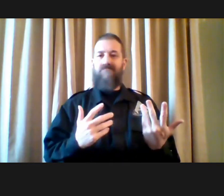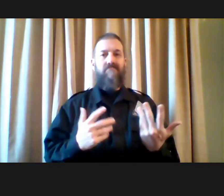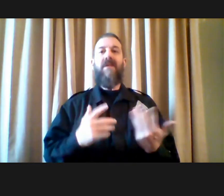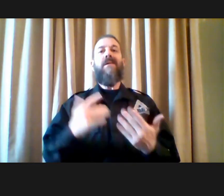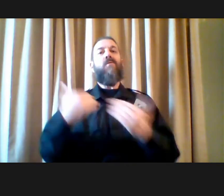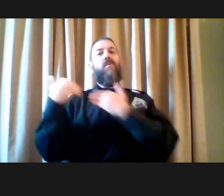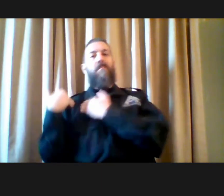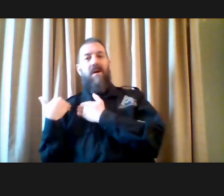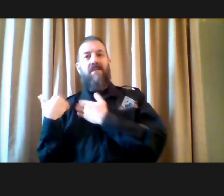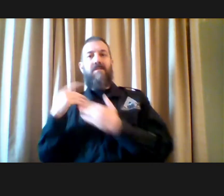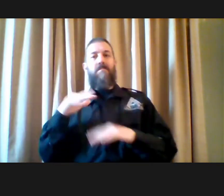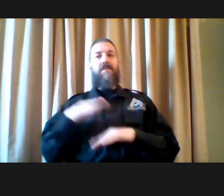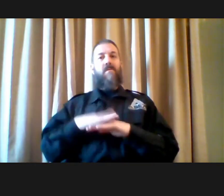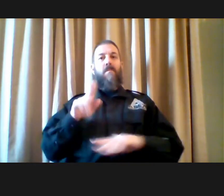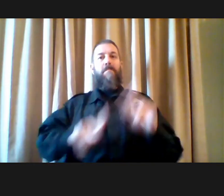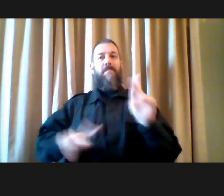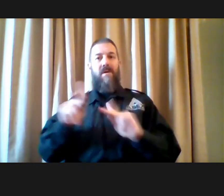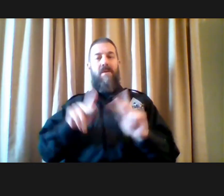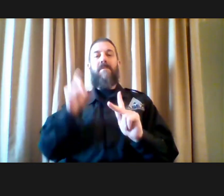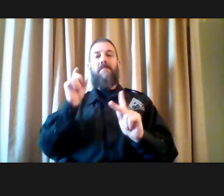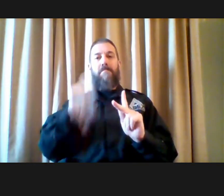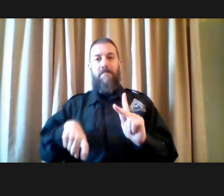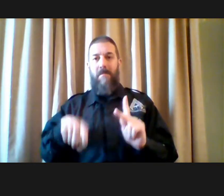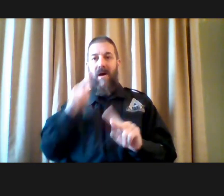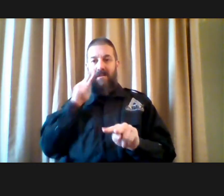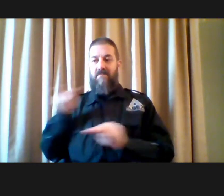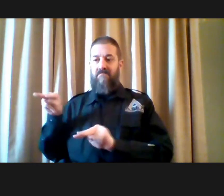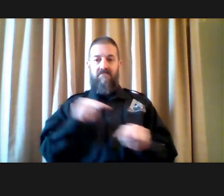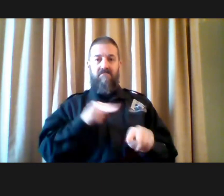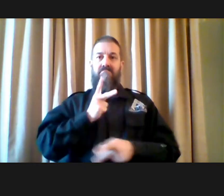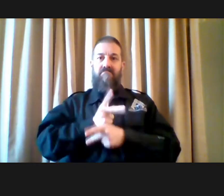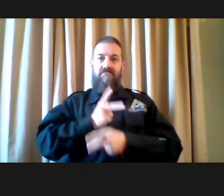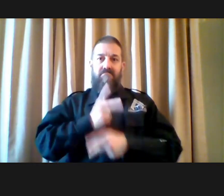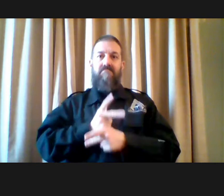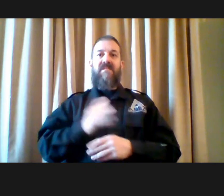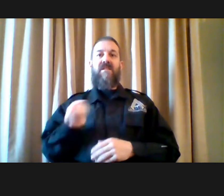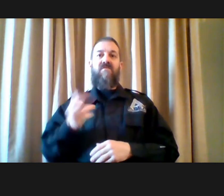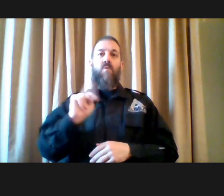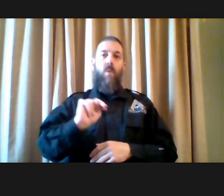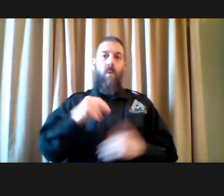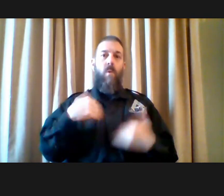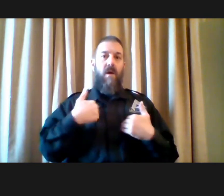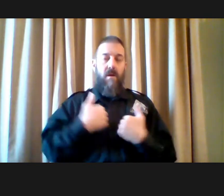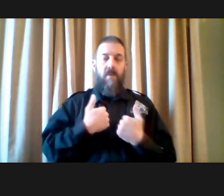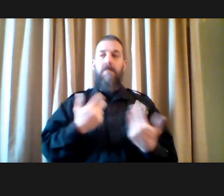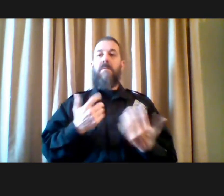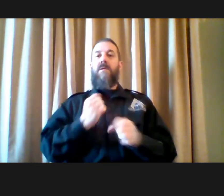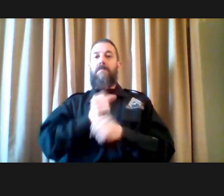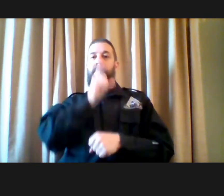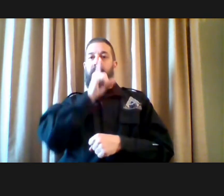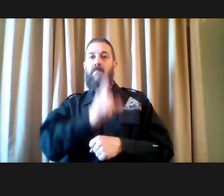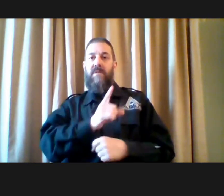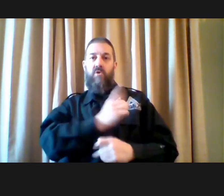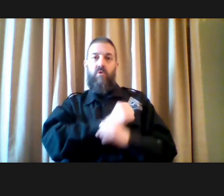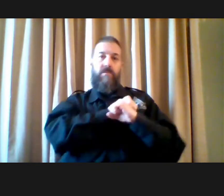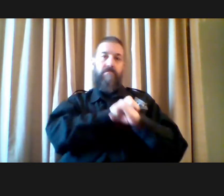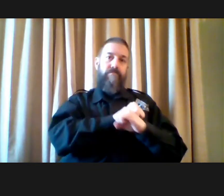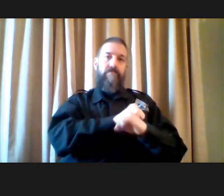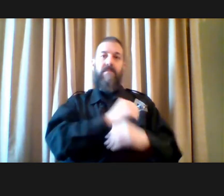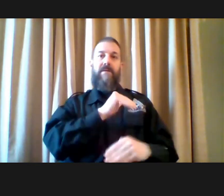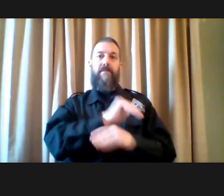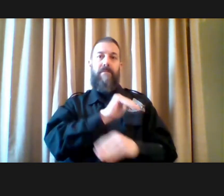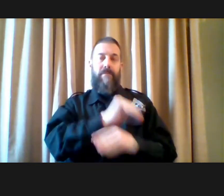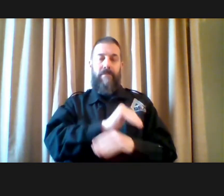but keep an eye on your animals and use the tools that some like what you guys have put together for people.